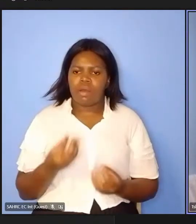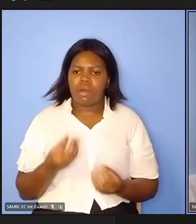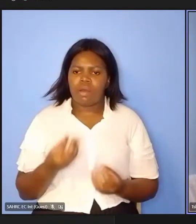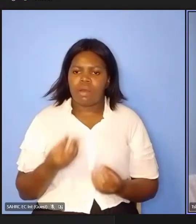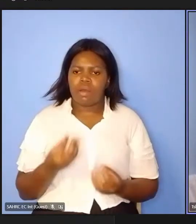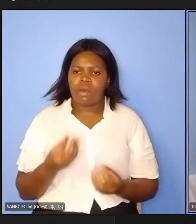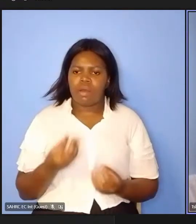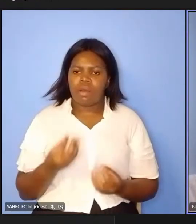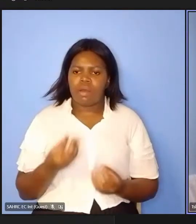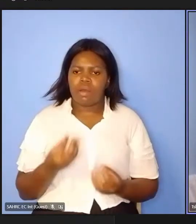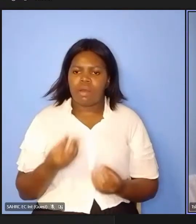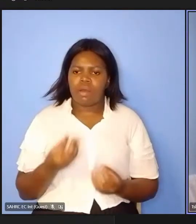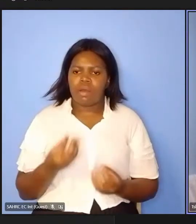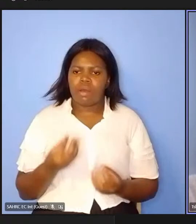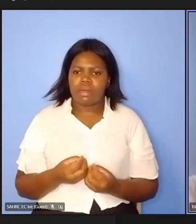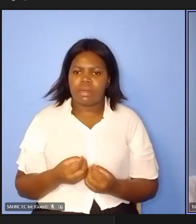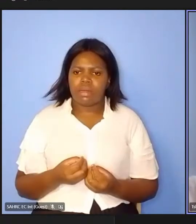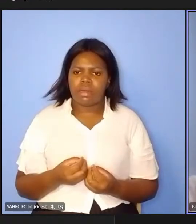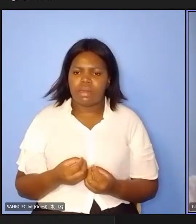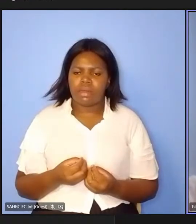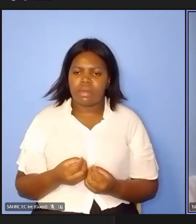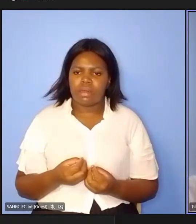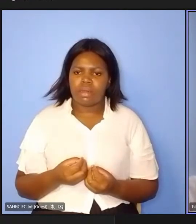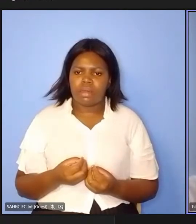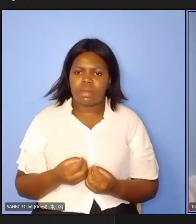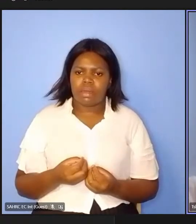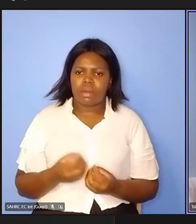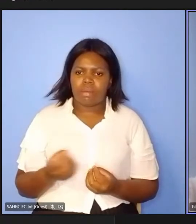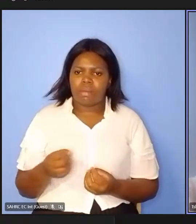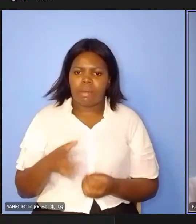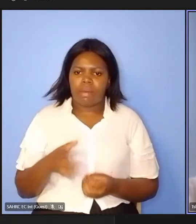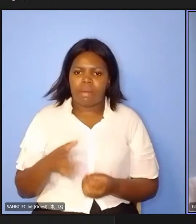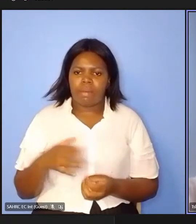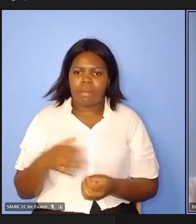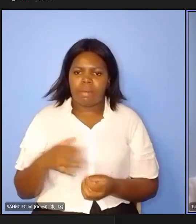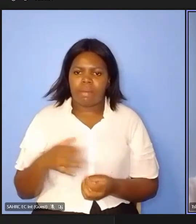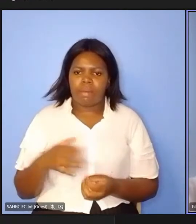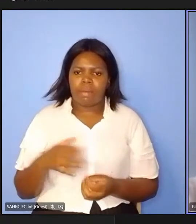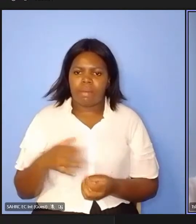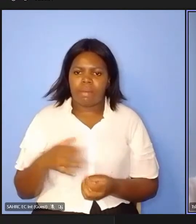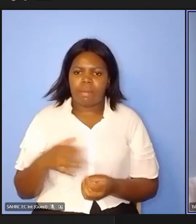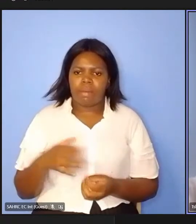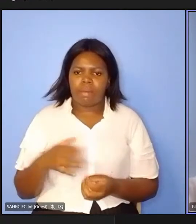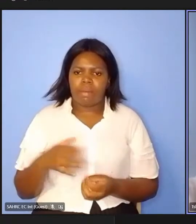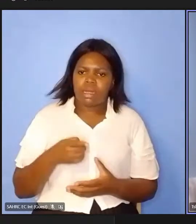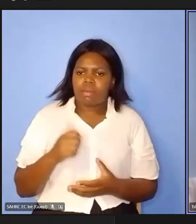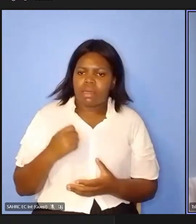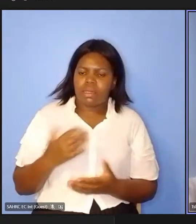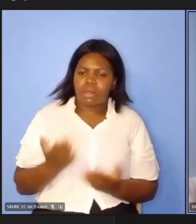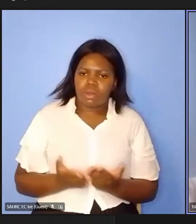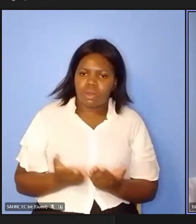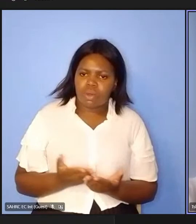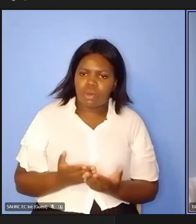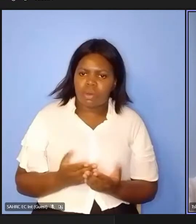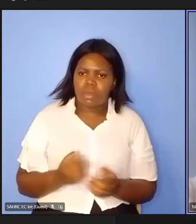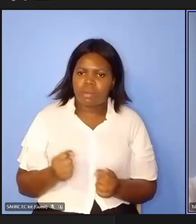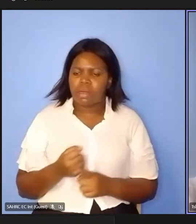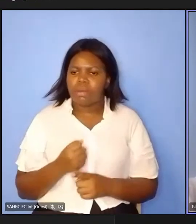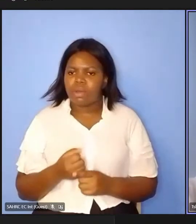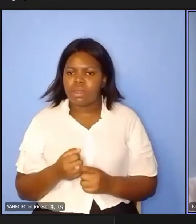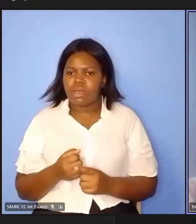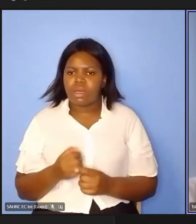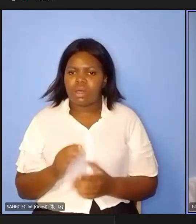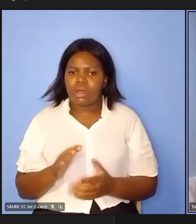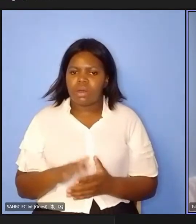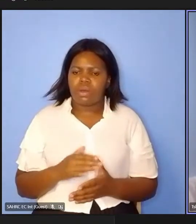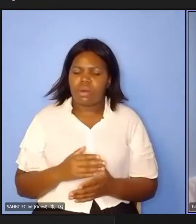face disciplinary proceedings. They miss school time because of that. Many of them give up because they think, they've got choices to